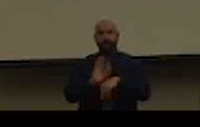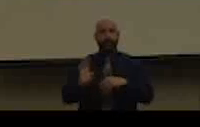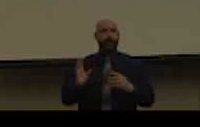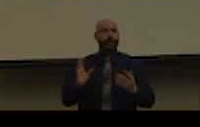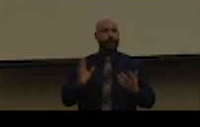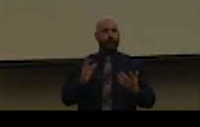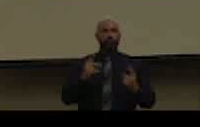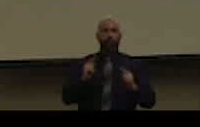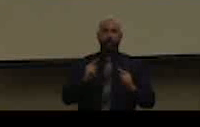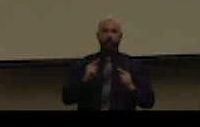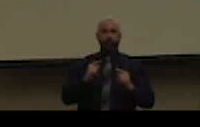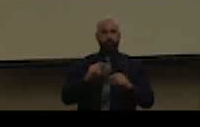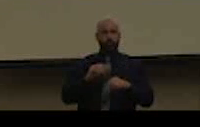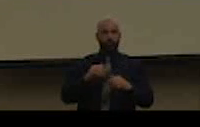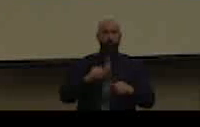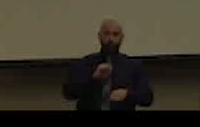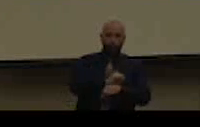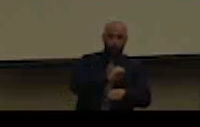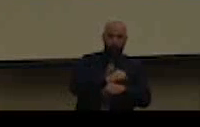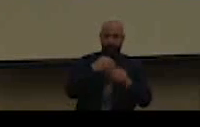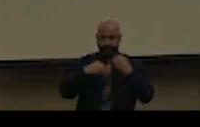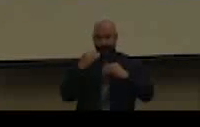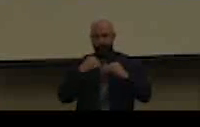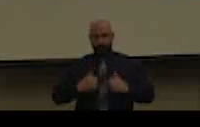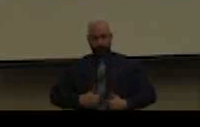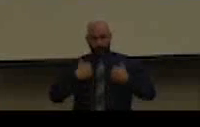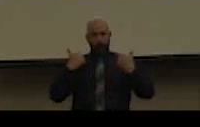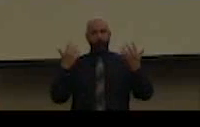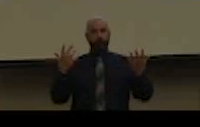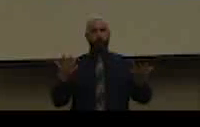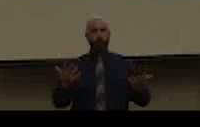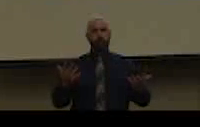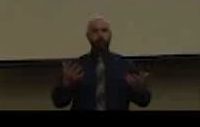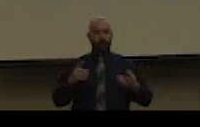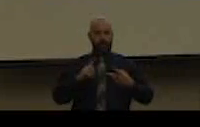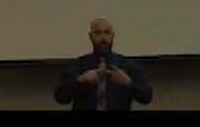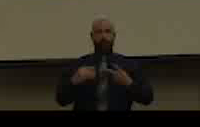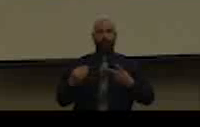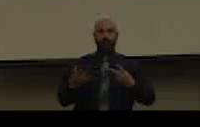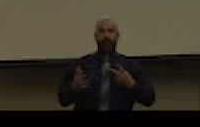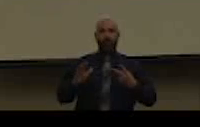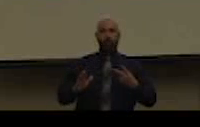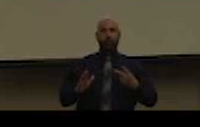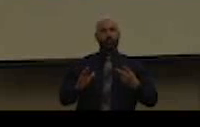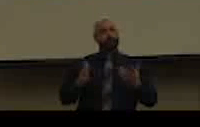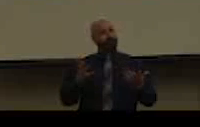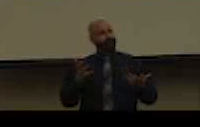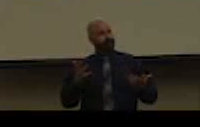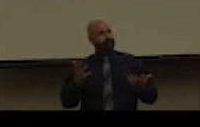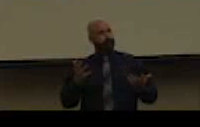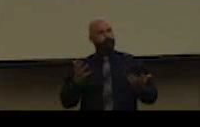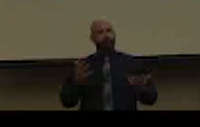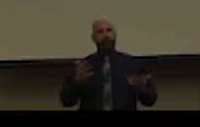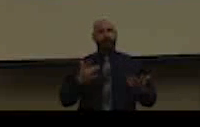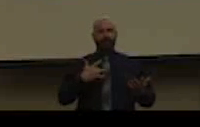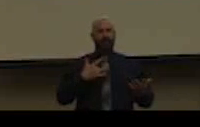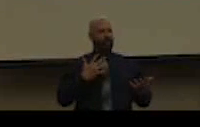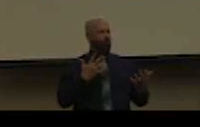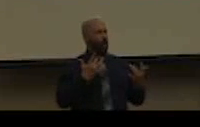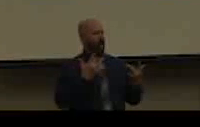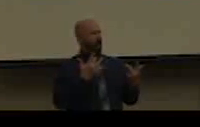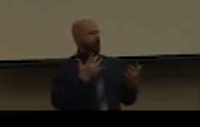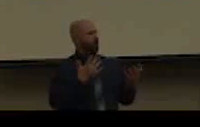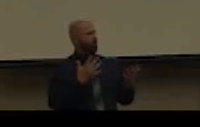process. And it's a deterrent for providers because, you know, why do I need to jump through additional hoops if the reality is there's no additional seats